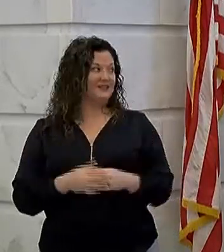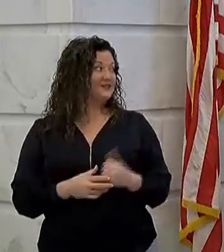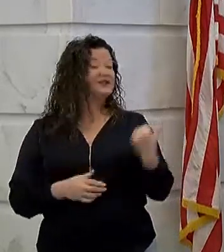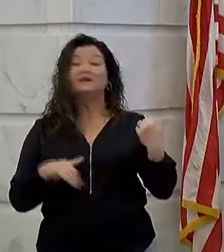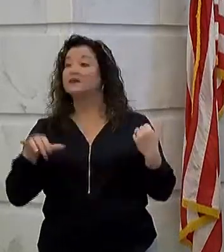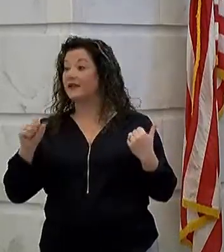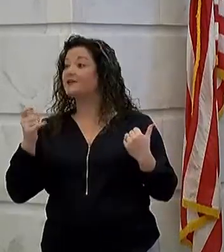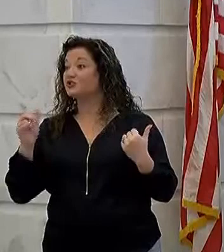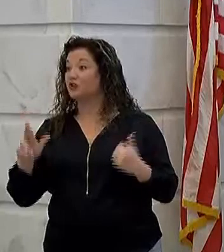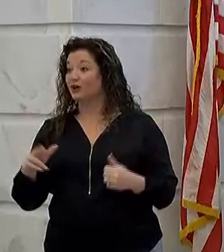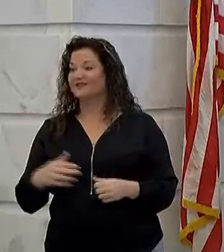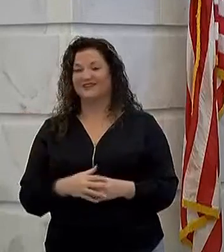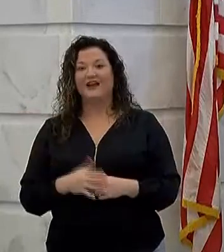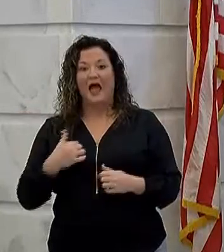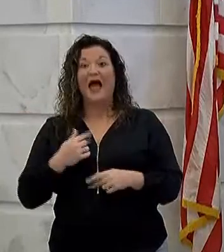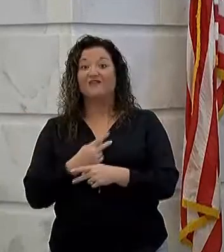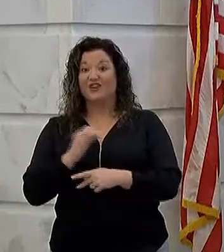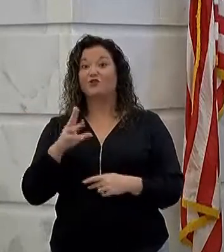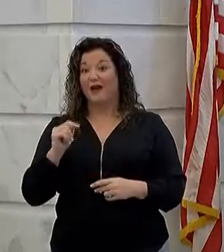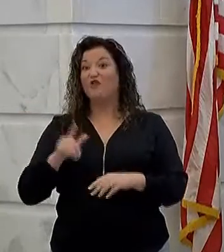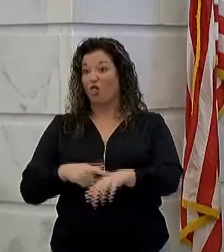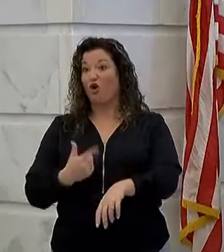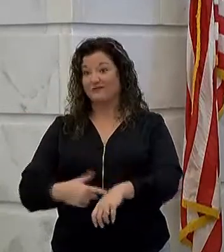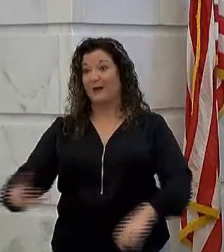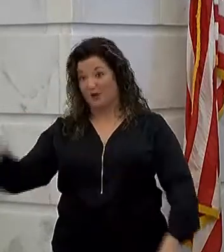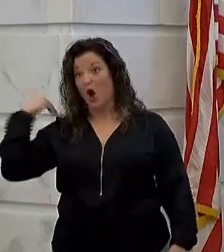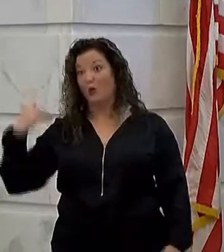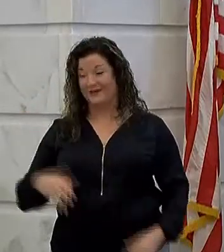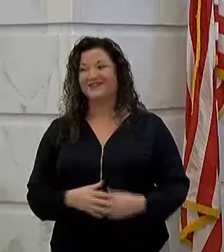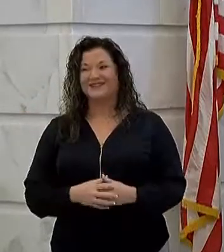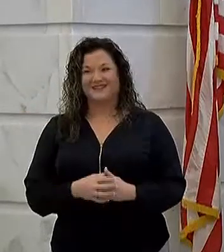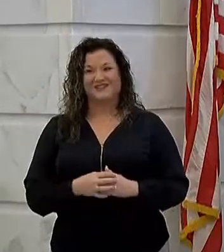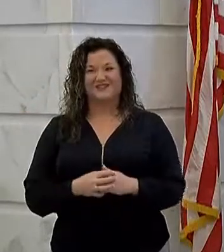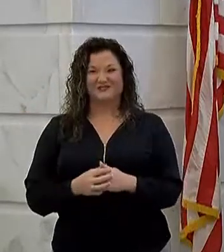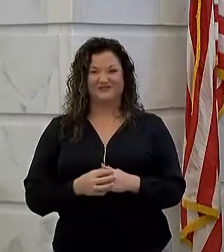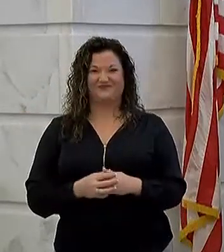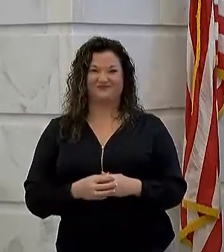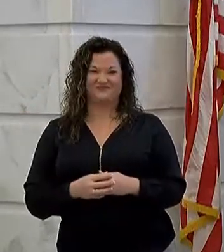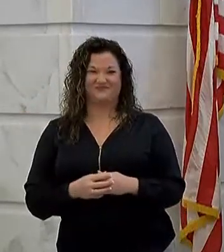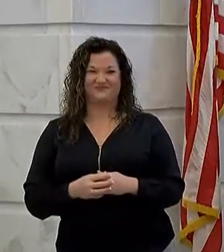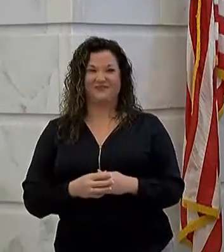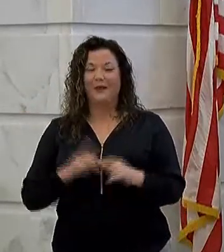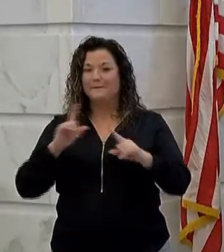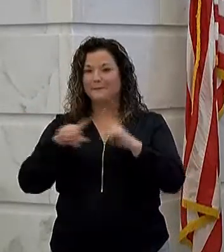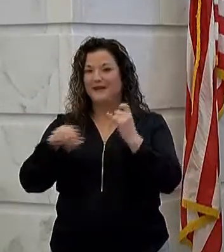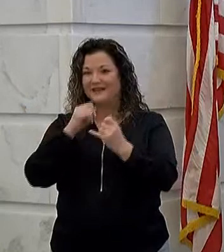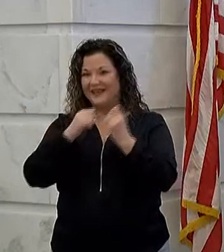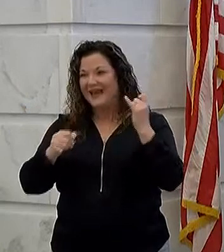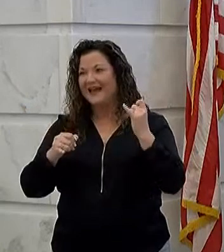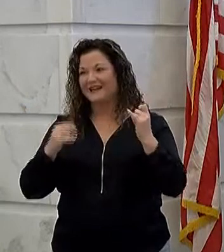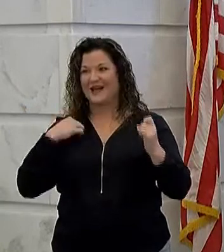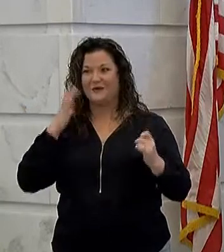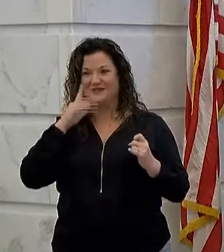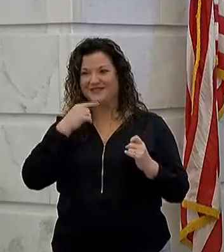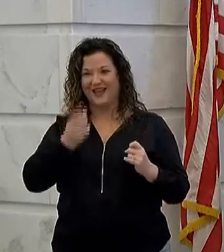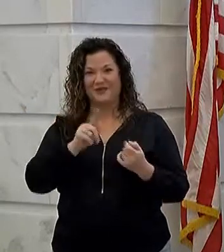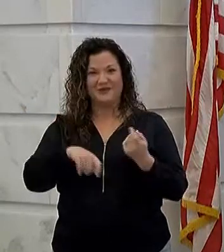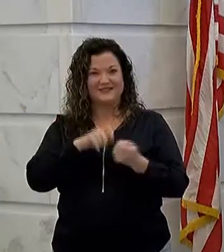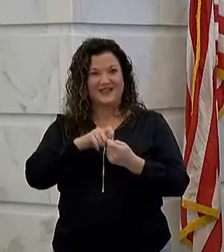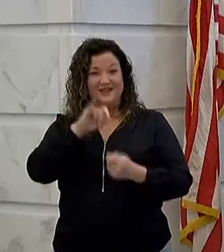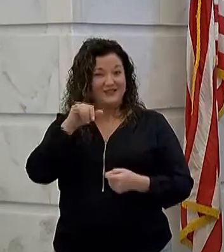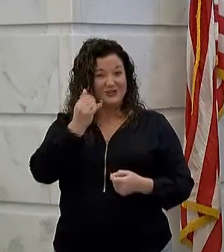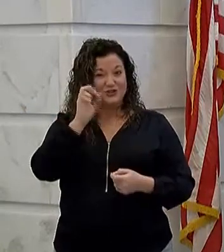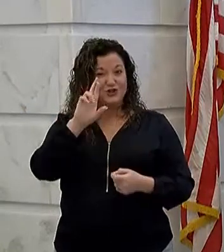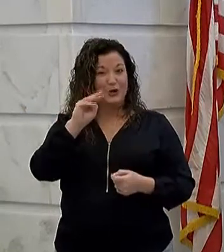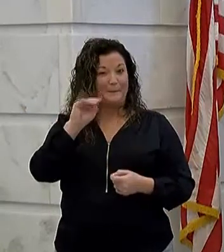Yes, sir. I've actually had it figured out a long time ago. But in the end, I'll tell you exactly what germane